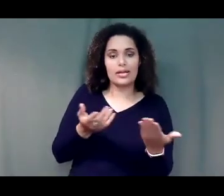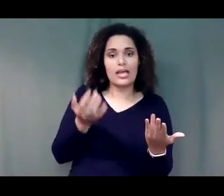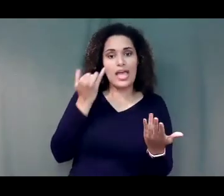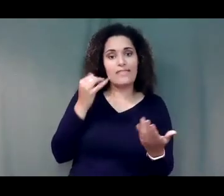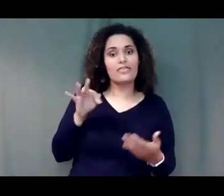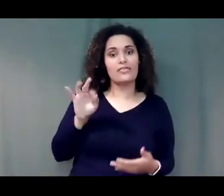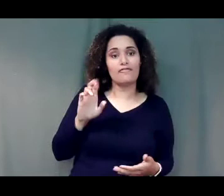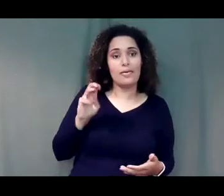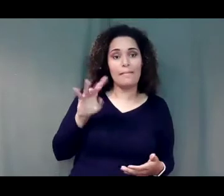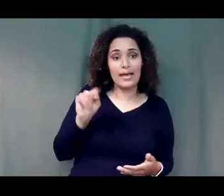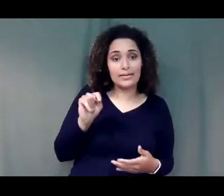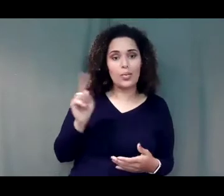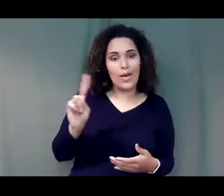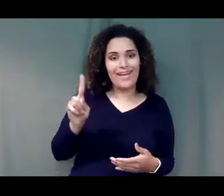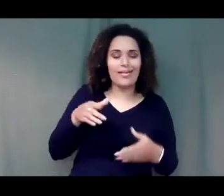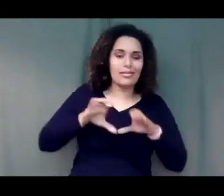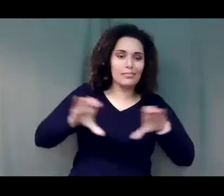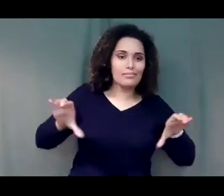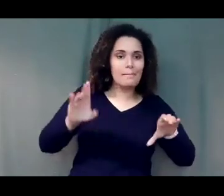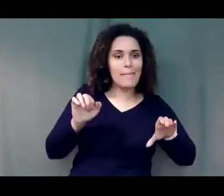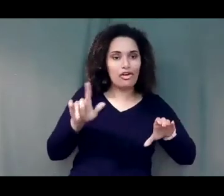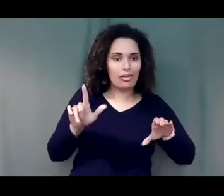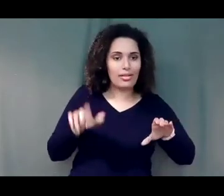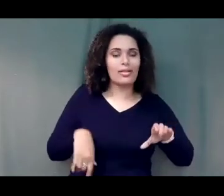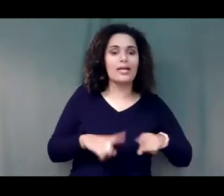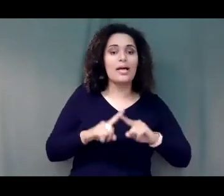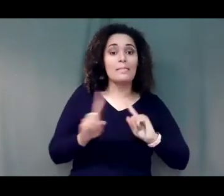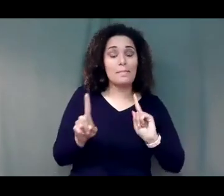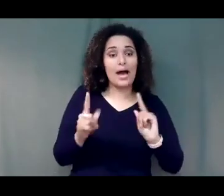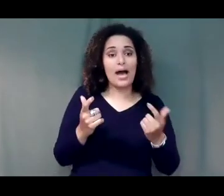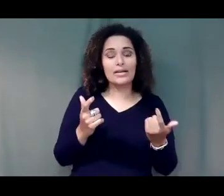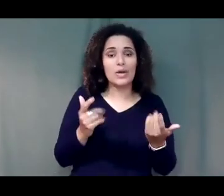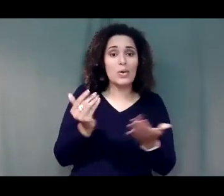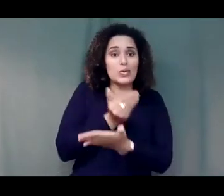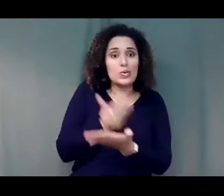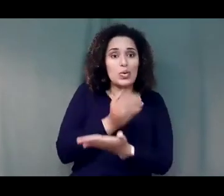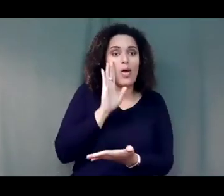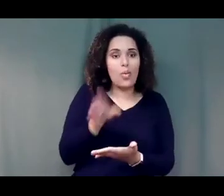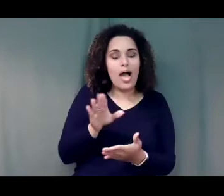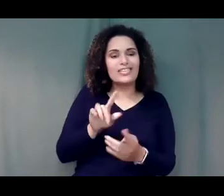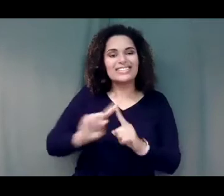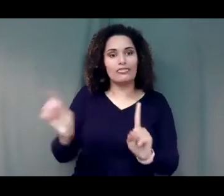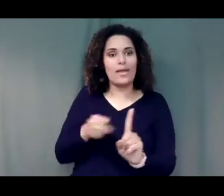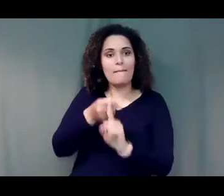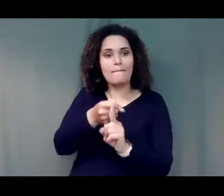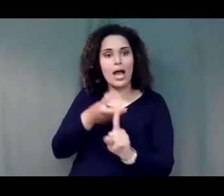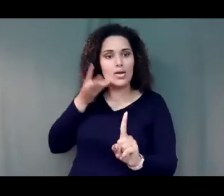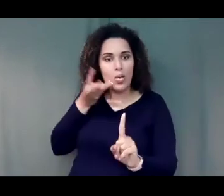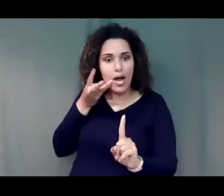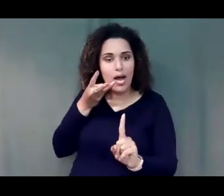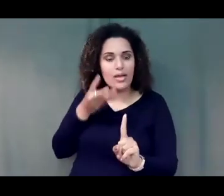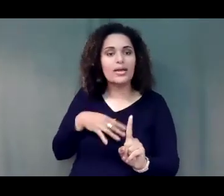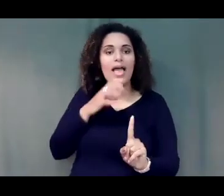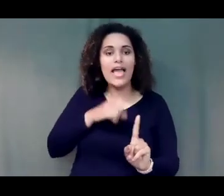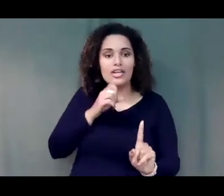in the barrel. However, a newer barrel is going to have a bigger impact on the wine. As a barrel ages, you still get a little bit